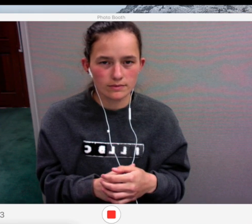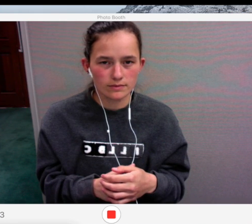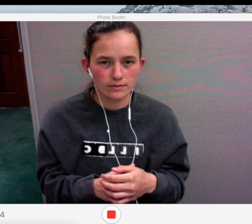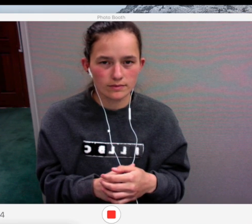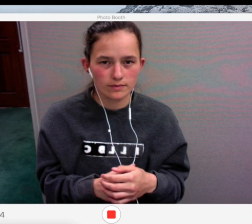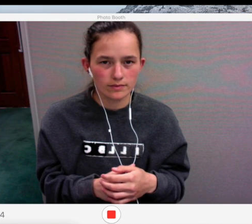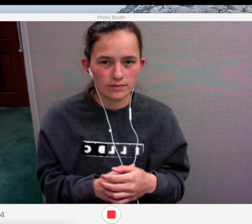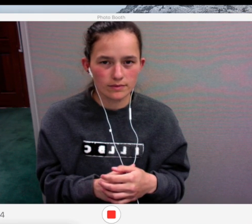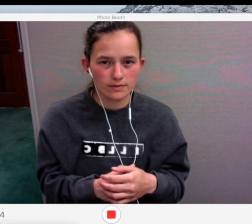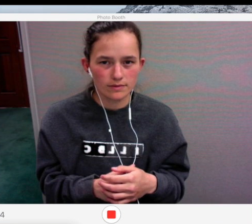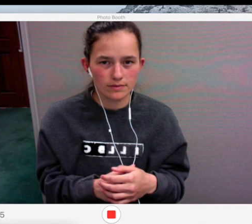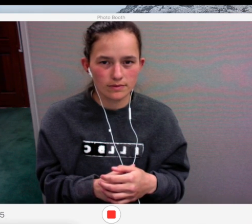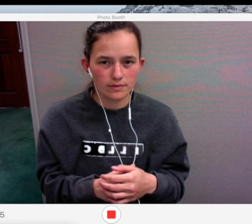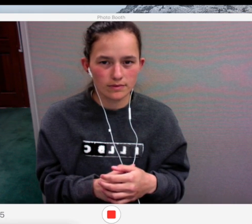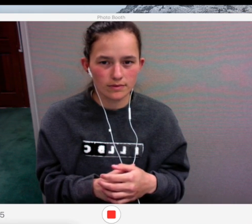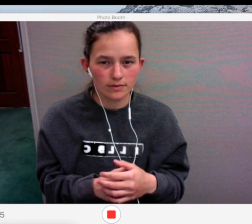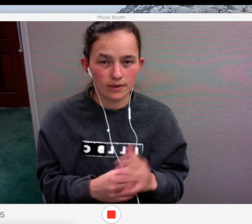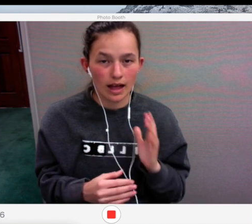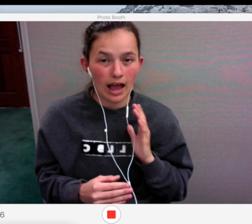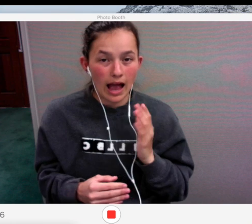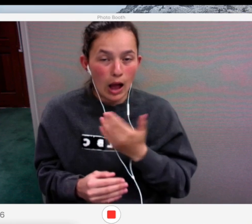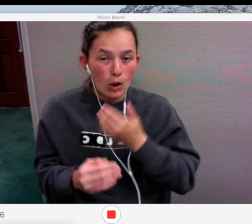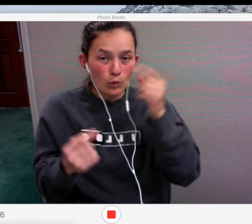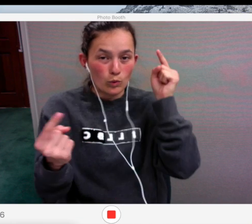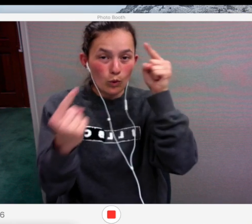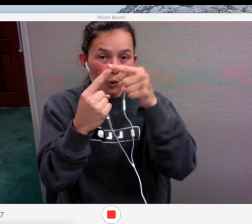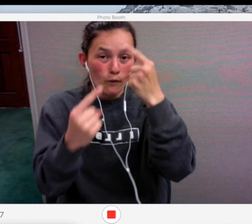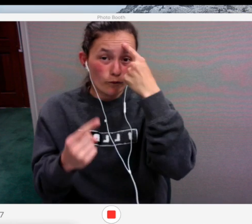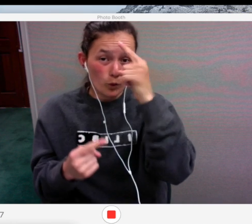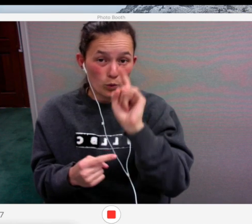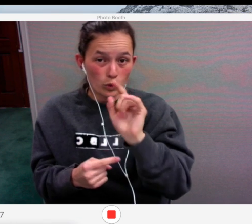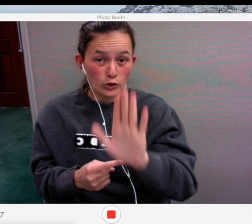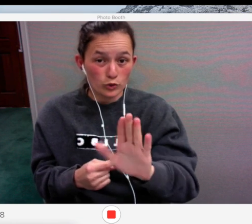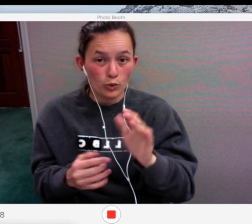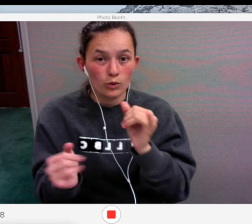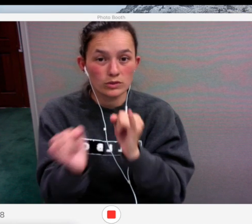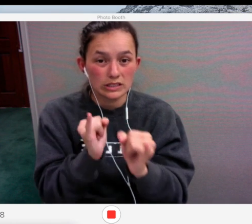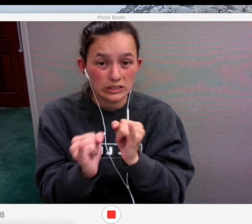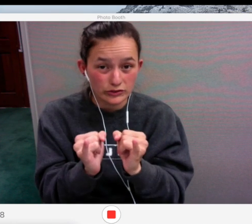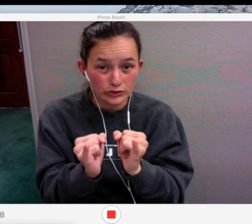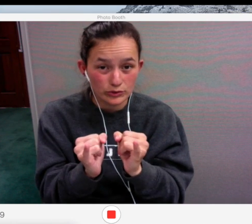So one of the goals that we have when you're interviewing